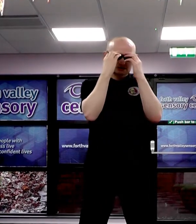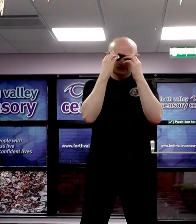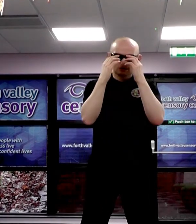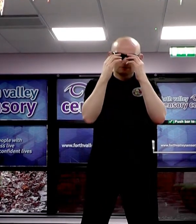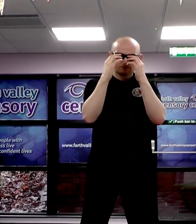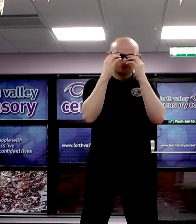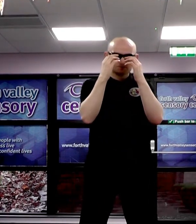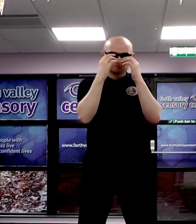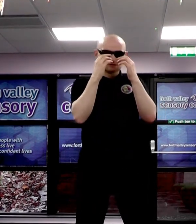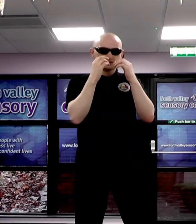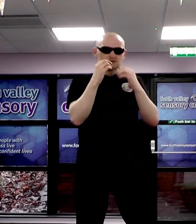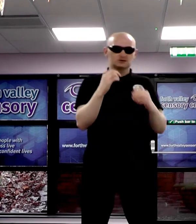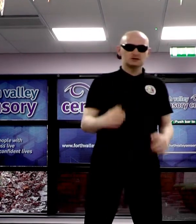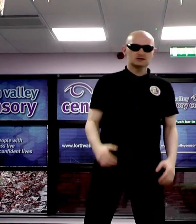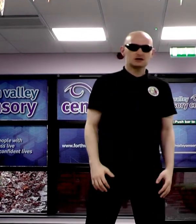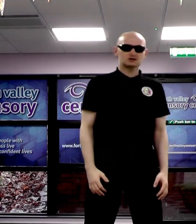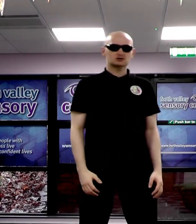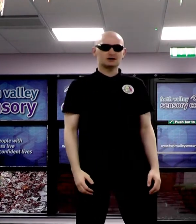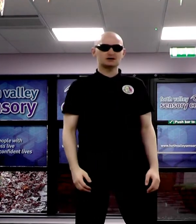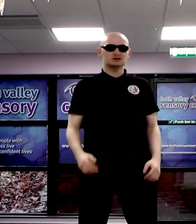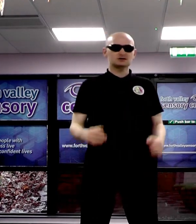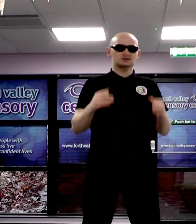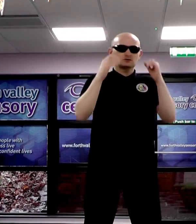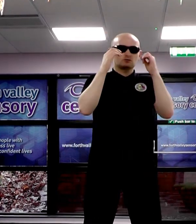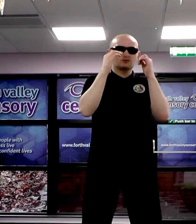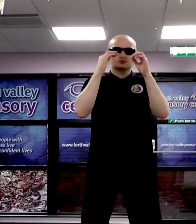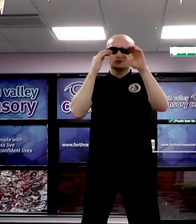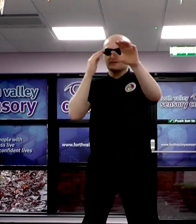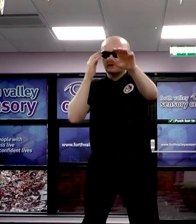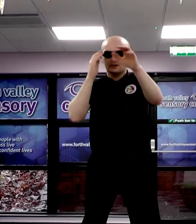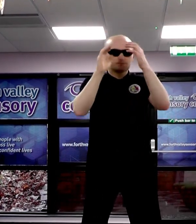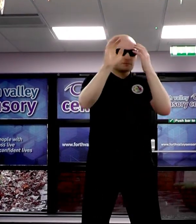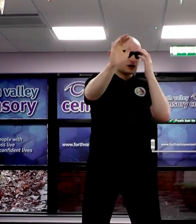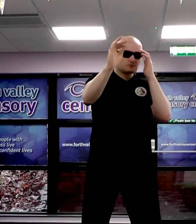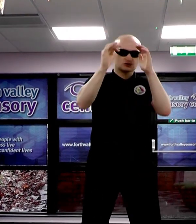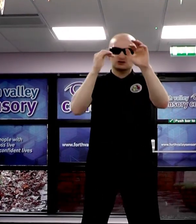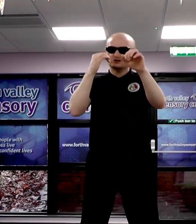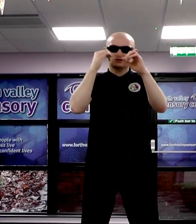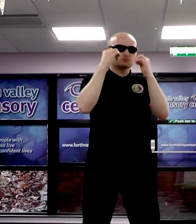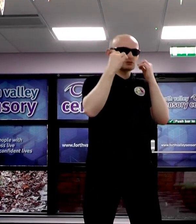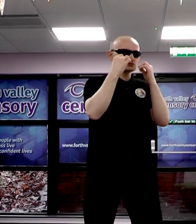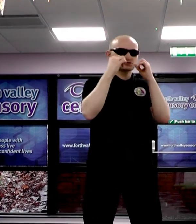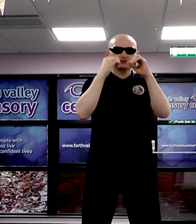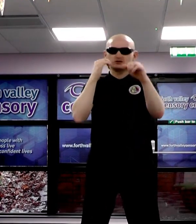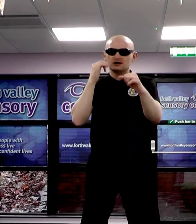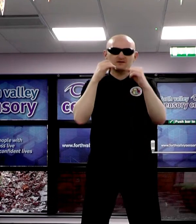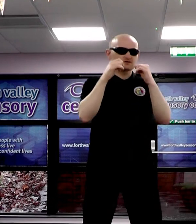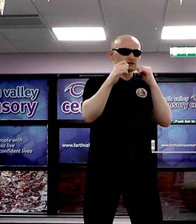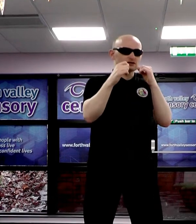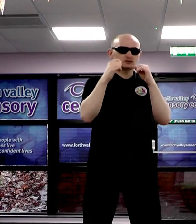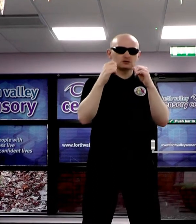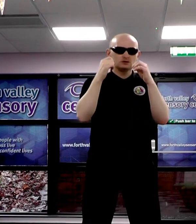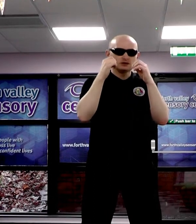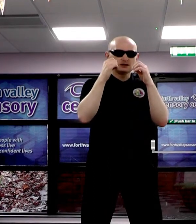centre. Now these exercises, when you're doing the palm strikes or the punching or anything like that at all, it's